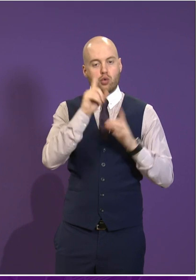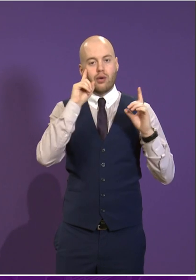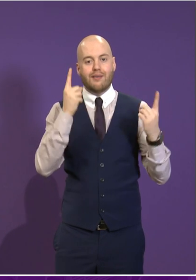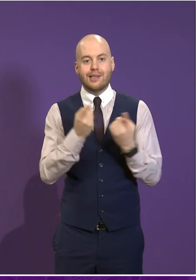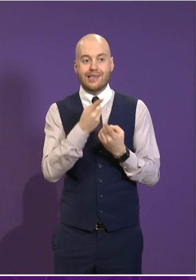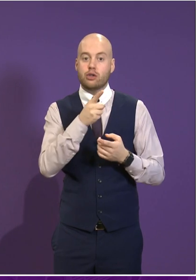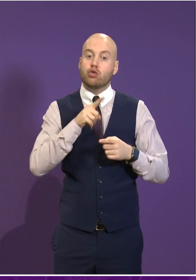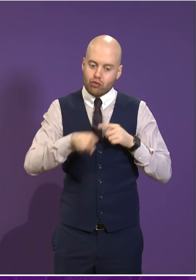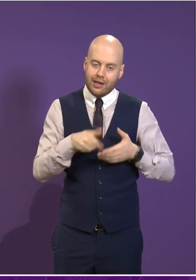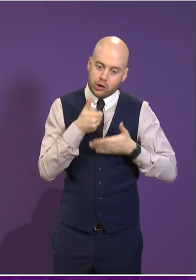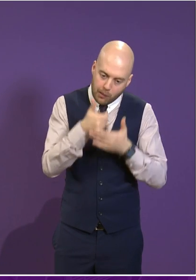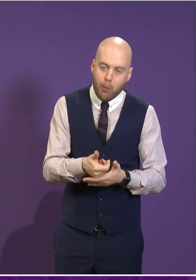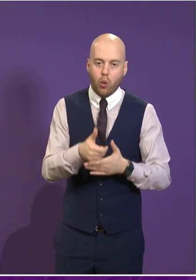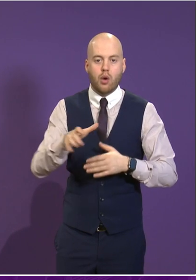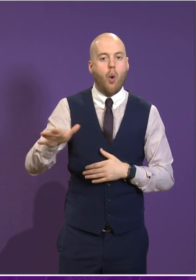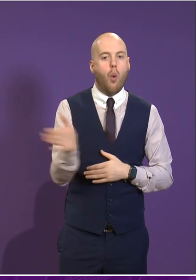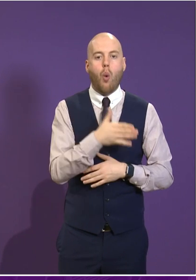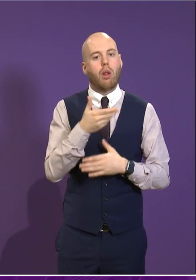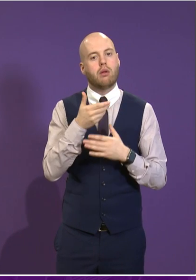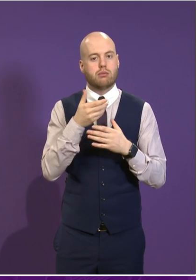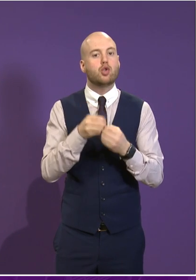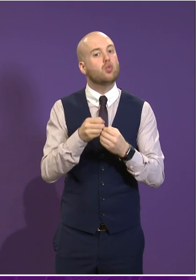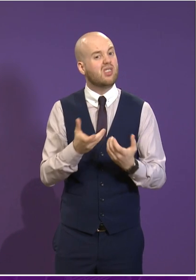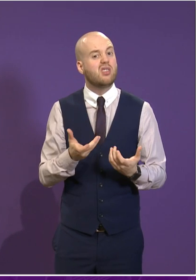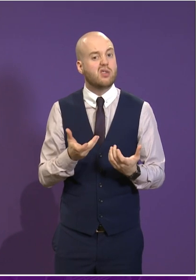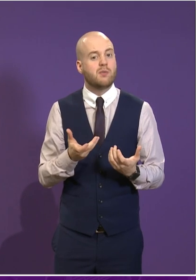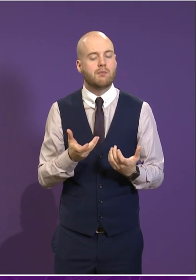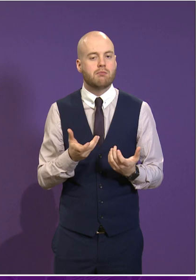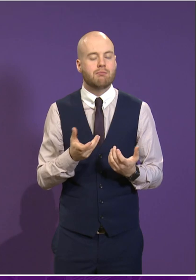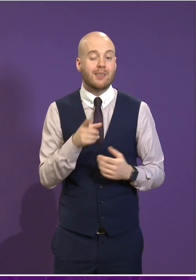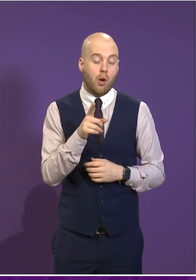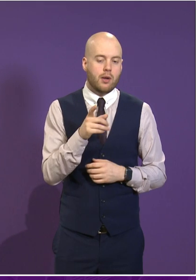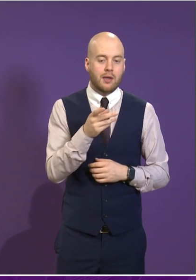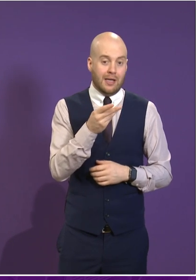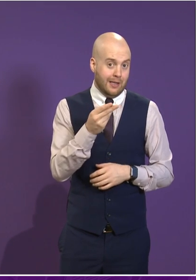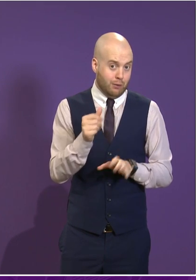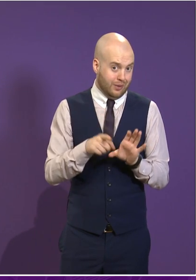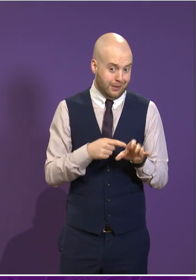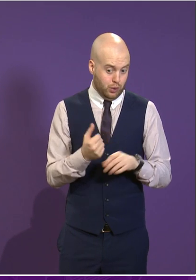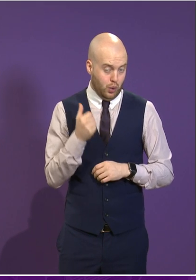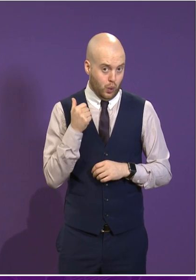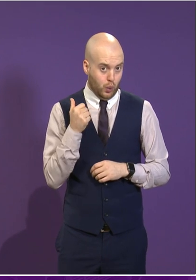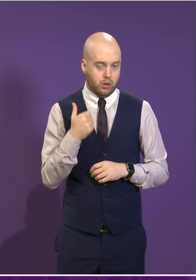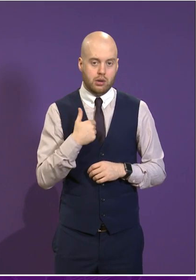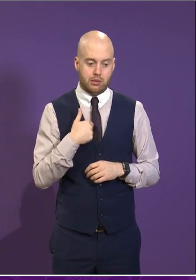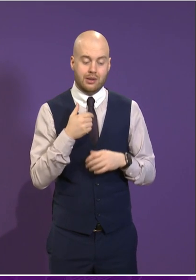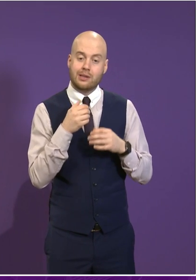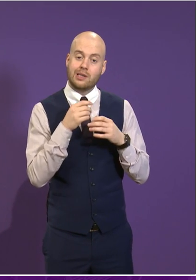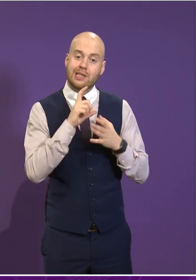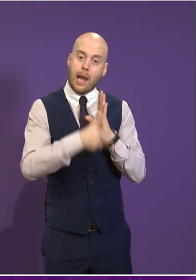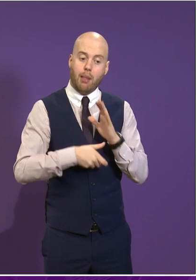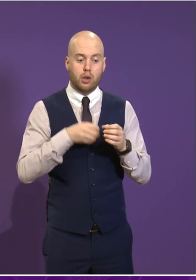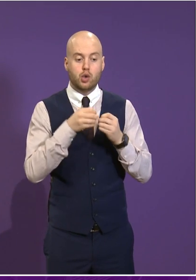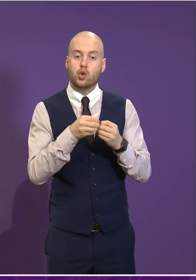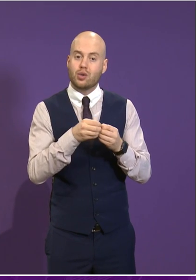students. Part of the reason we several years ago put the disabled students premium in effect into the